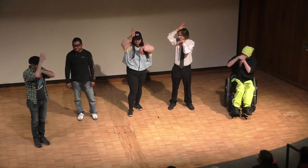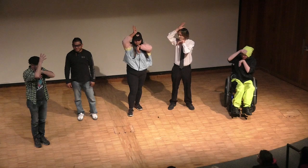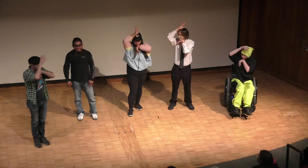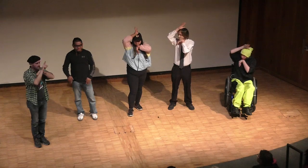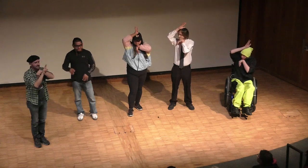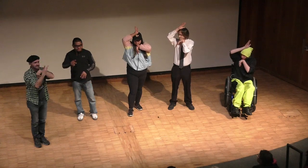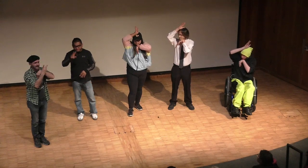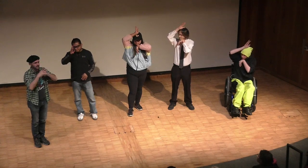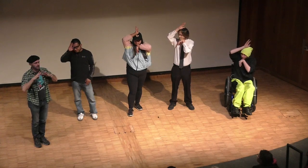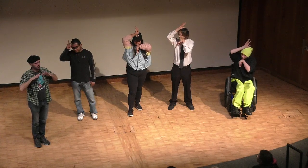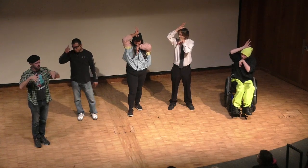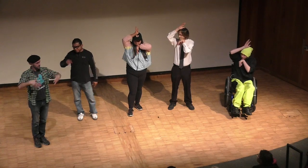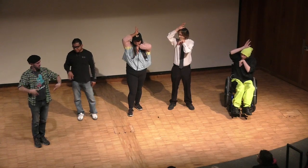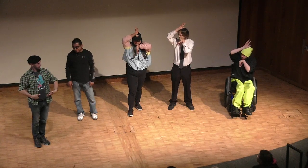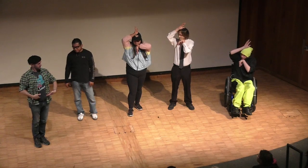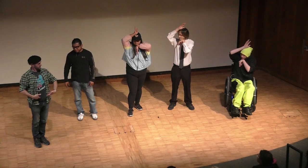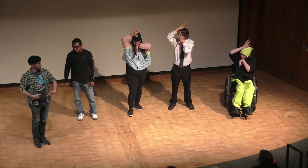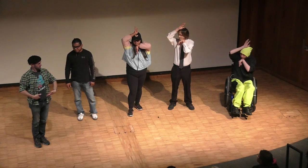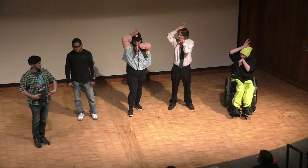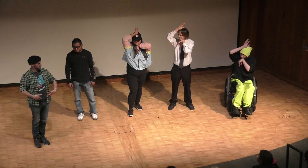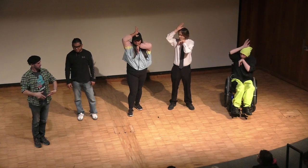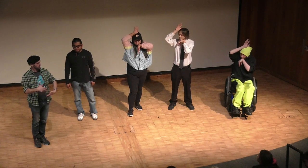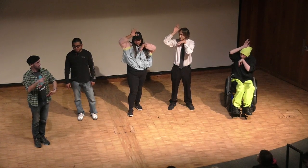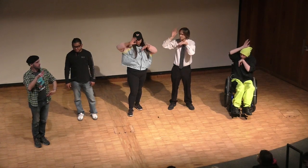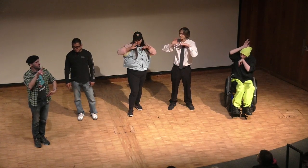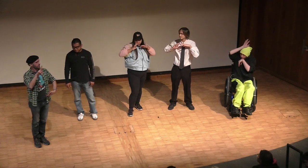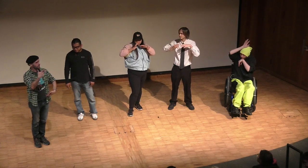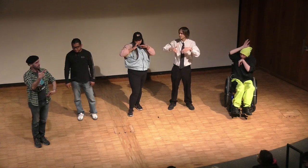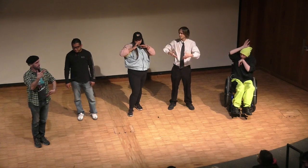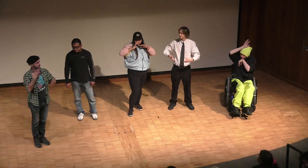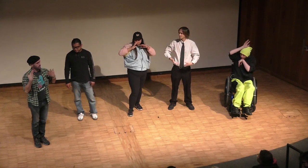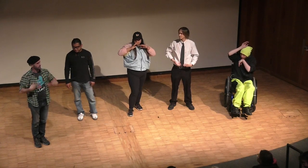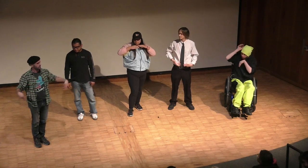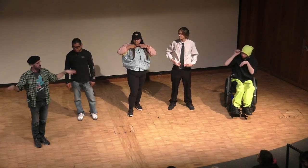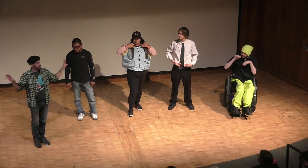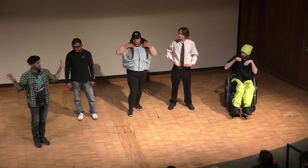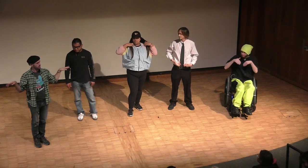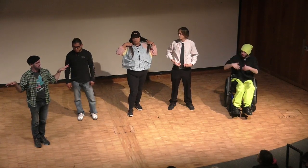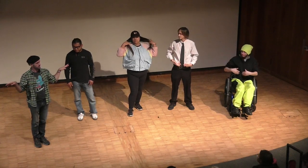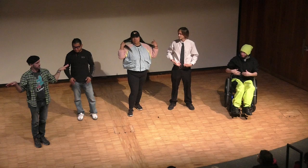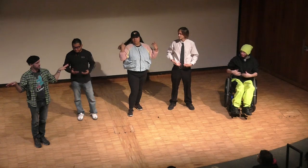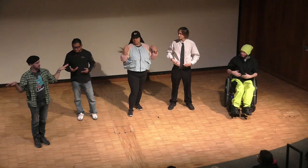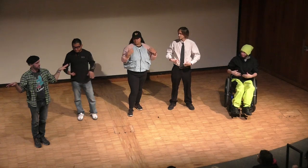first. Second, show the breast. Third, show the wings.